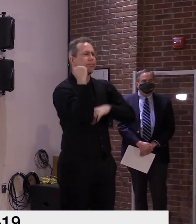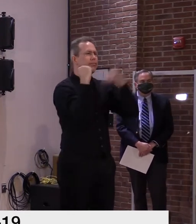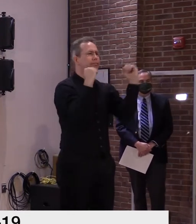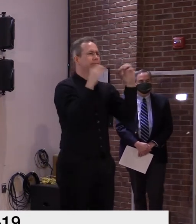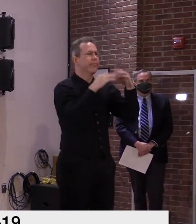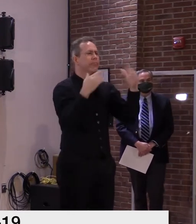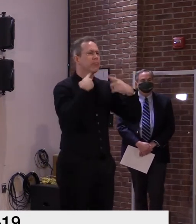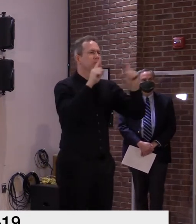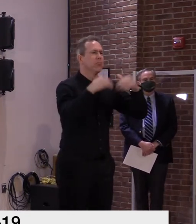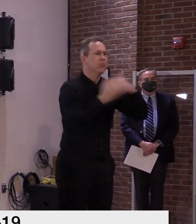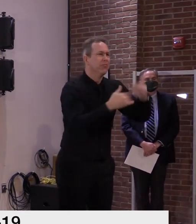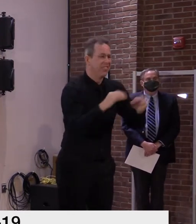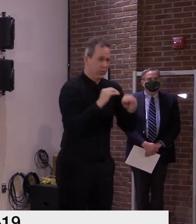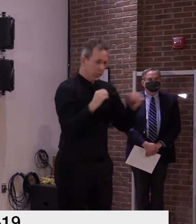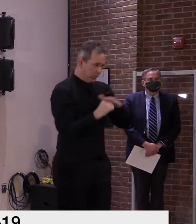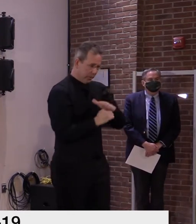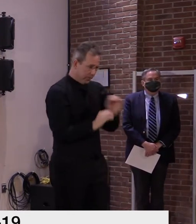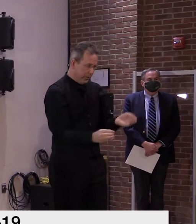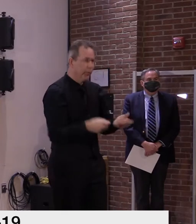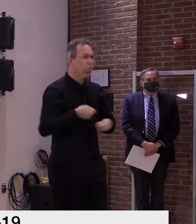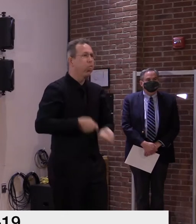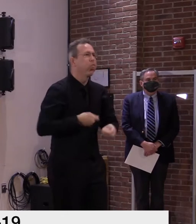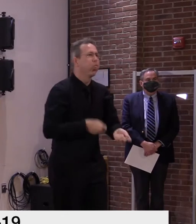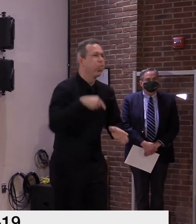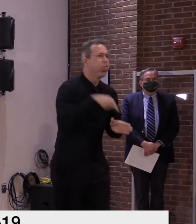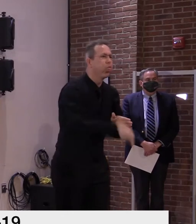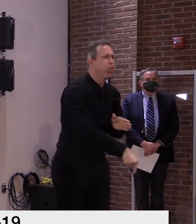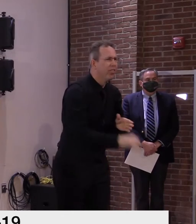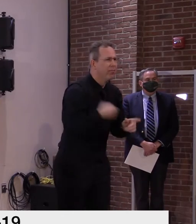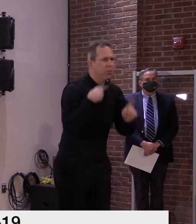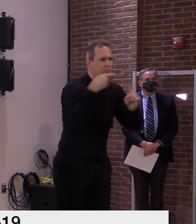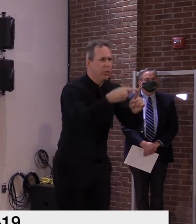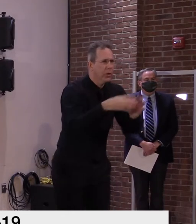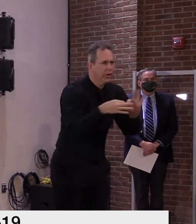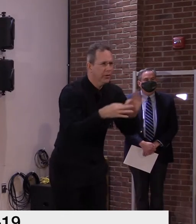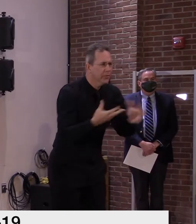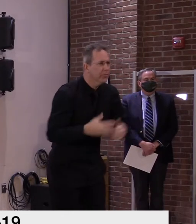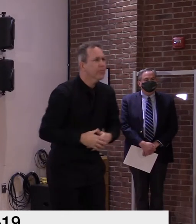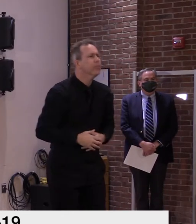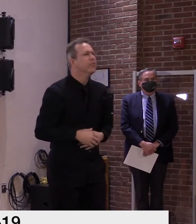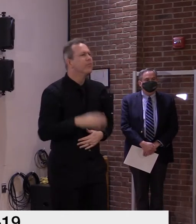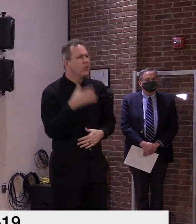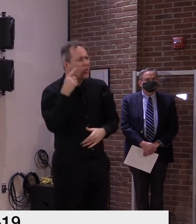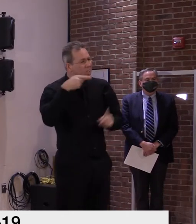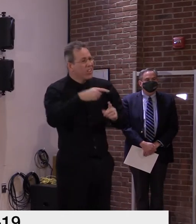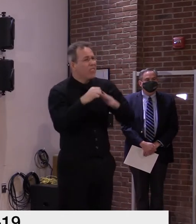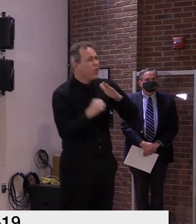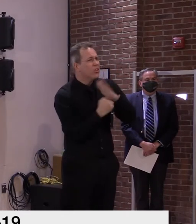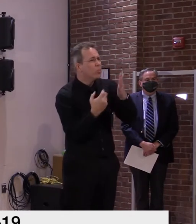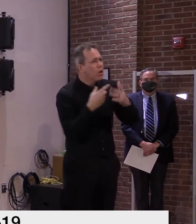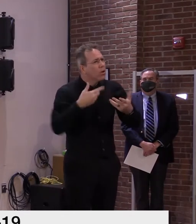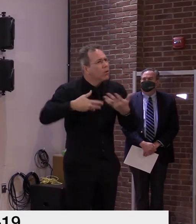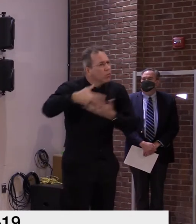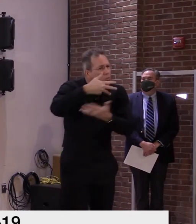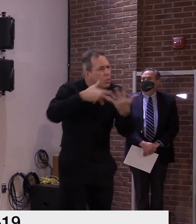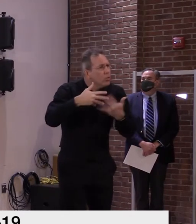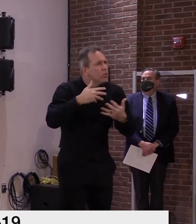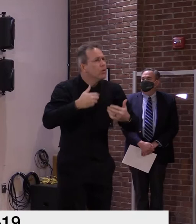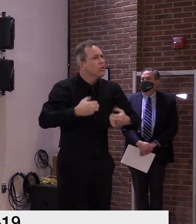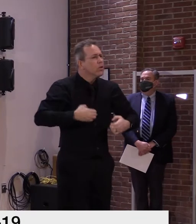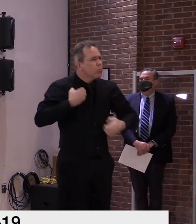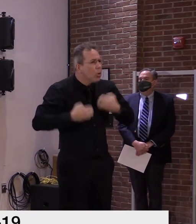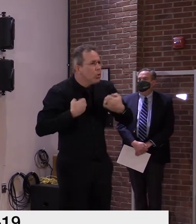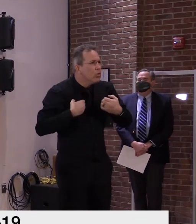We have to start assessing the educational, social, and emotional impact the pandemic and remote learning has